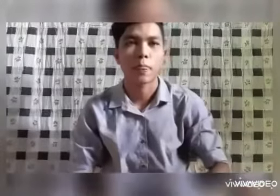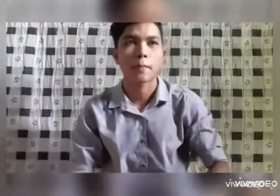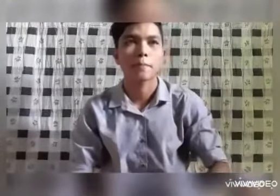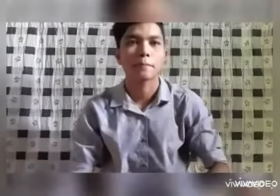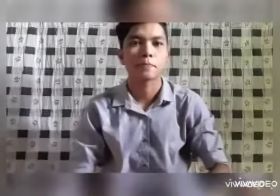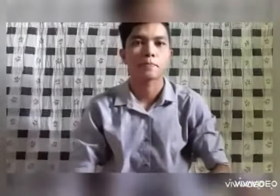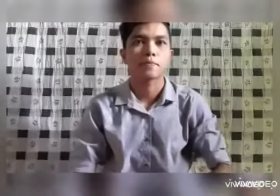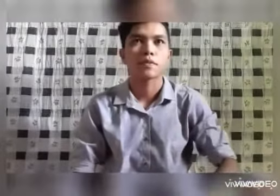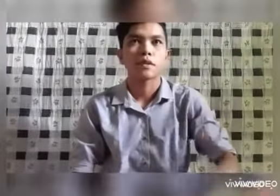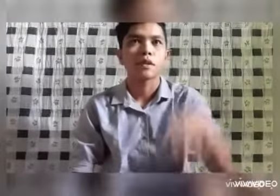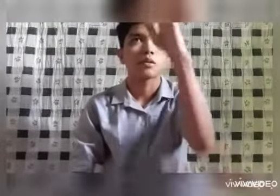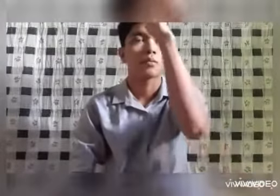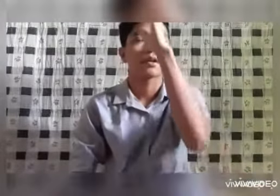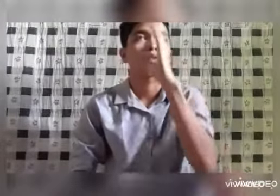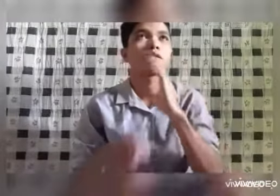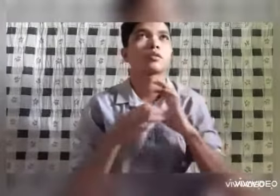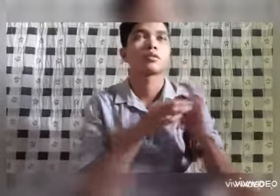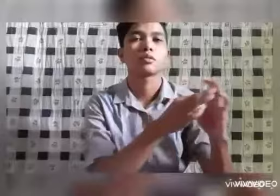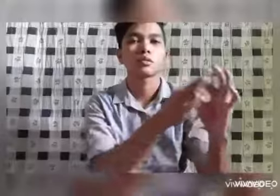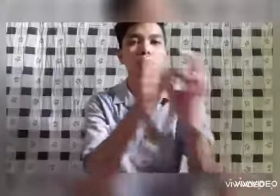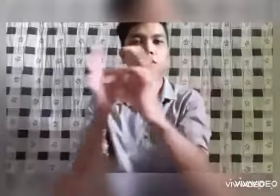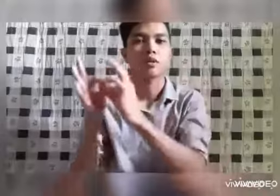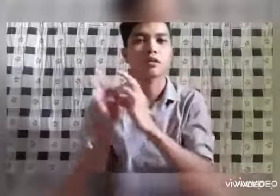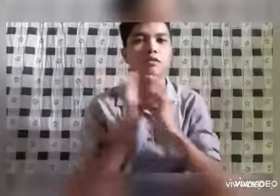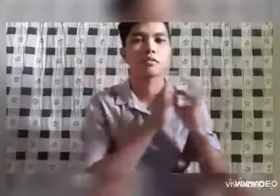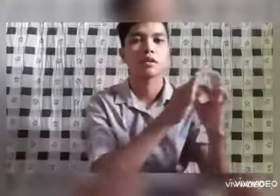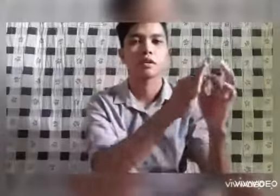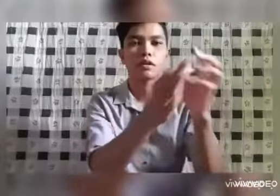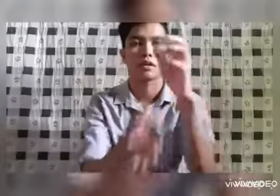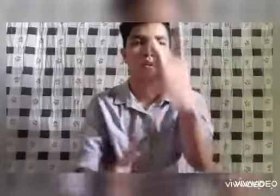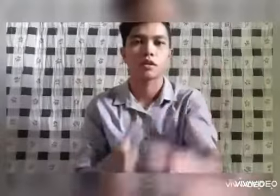A brotherhood of man